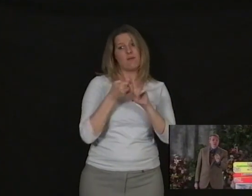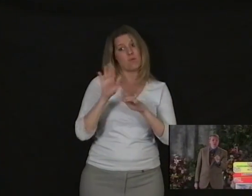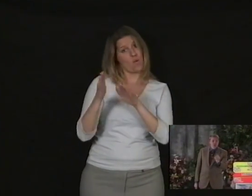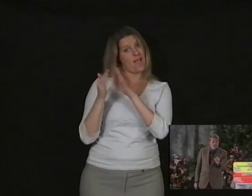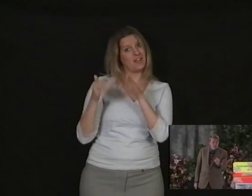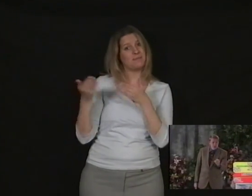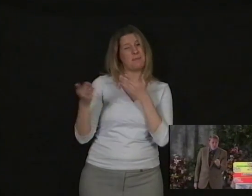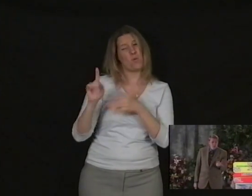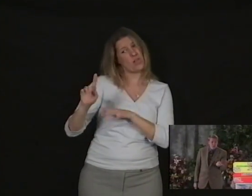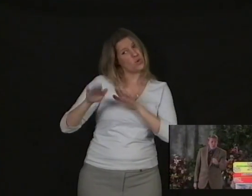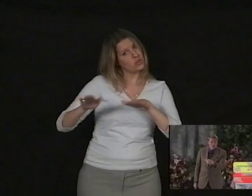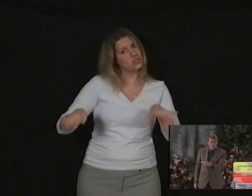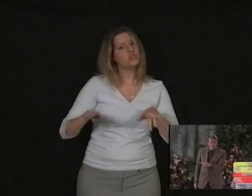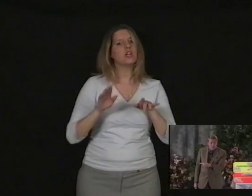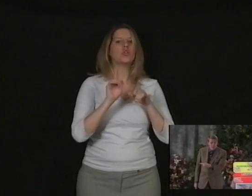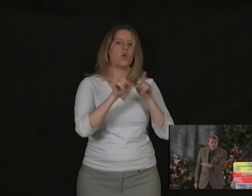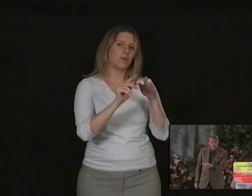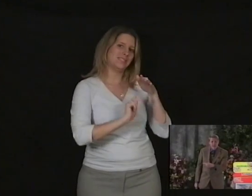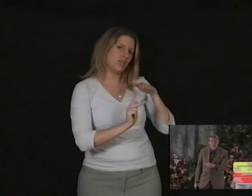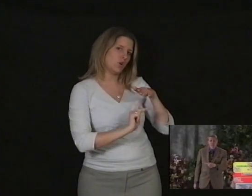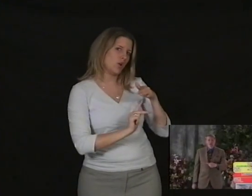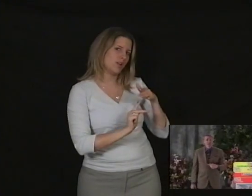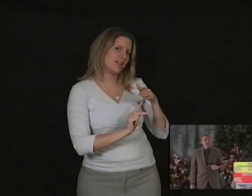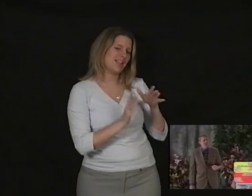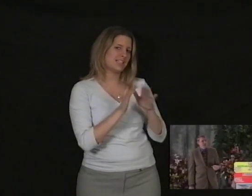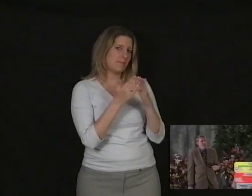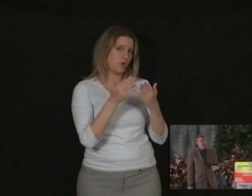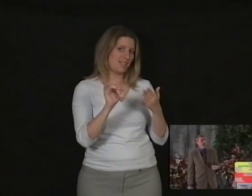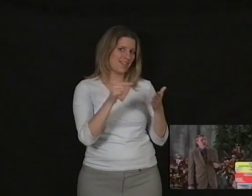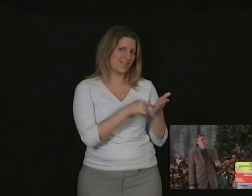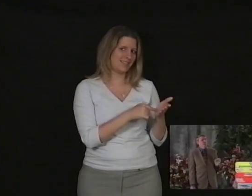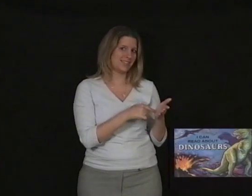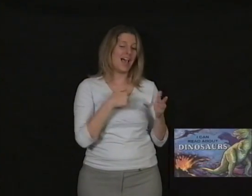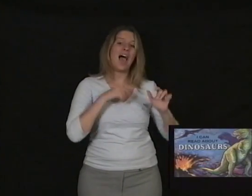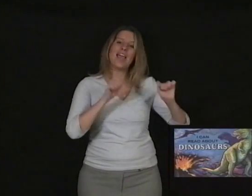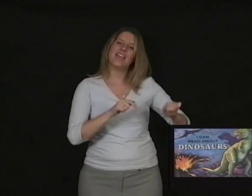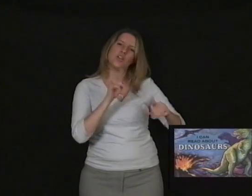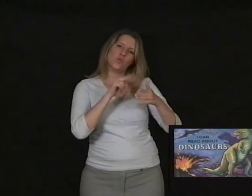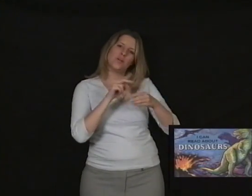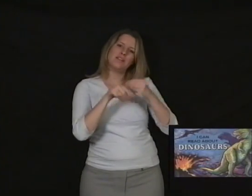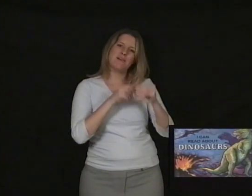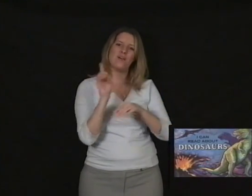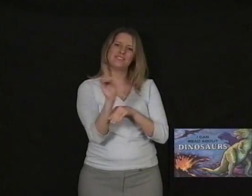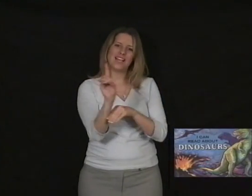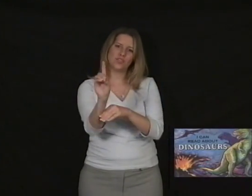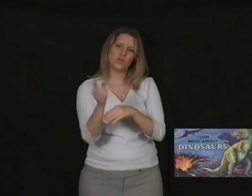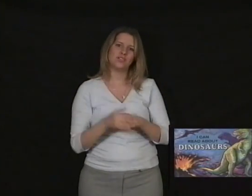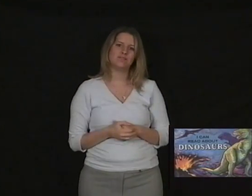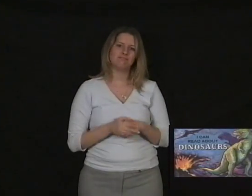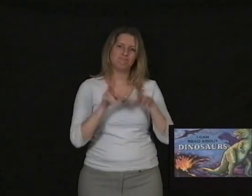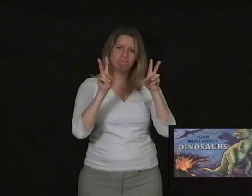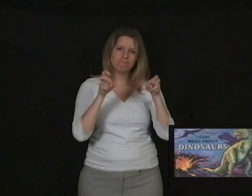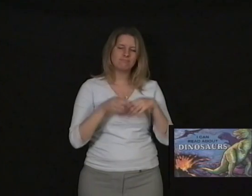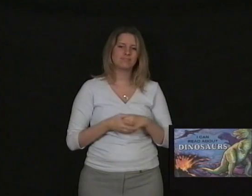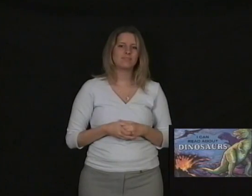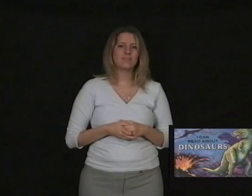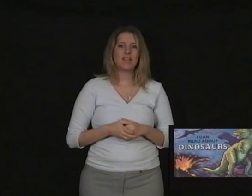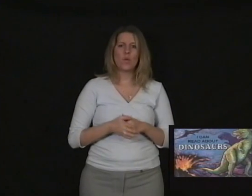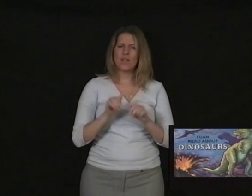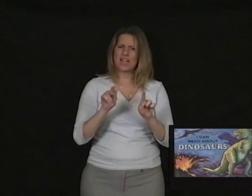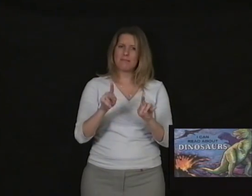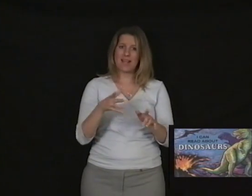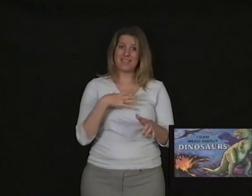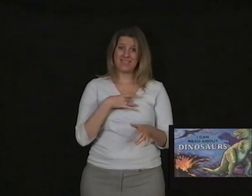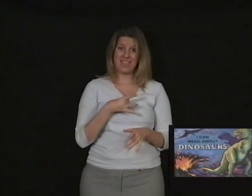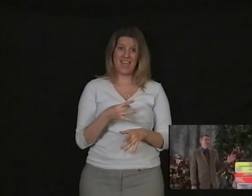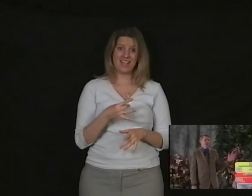house, maybe one of your children goes to kindergarten, and he gets a book like this, I Can Read About Dinosaurs. Would anybody like